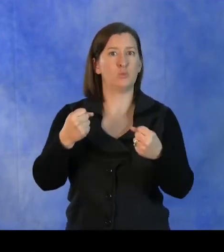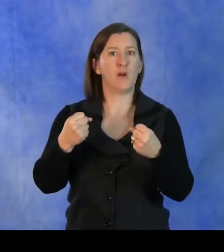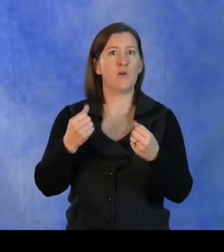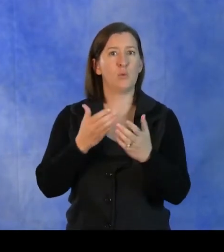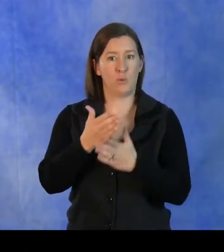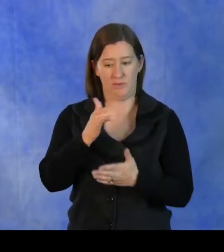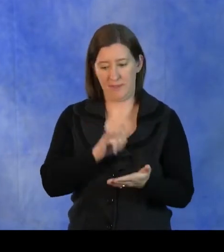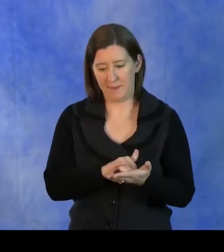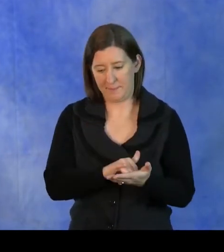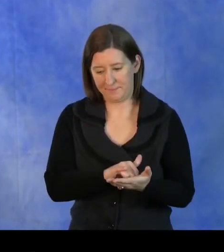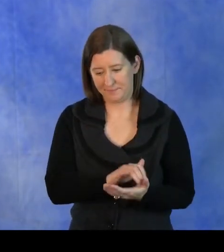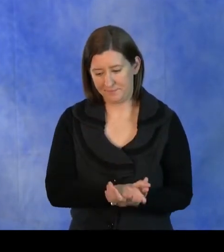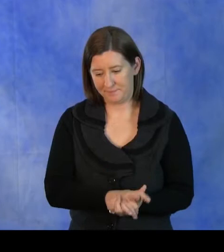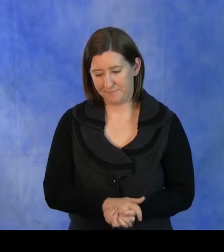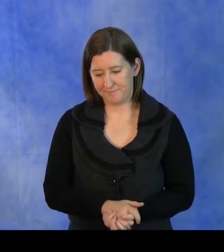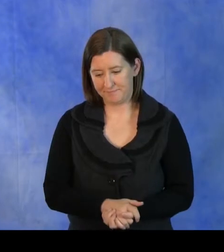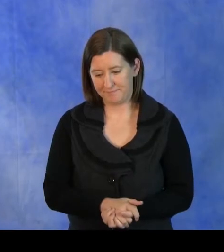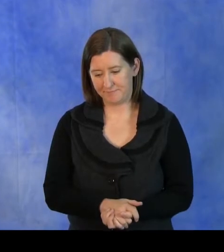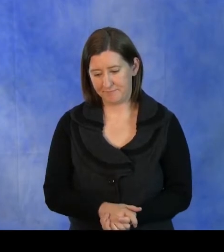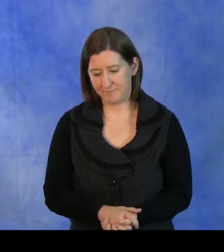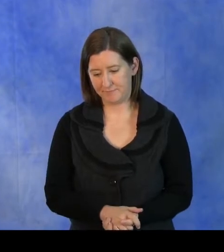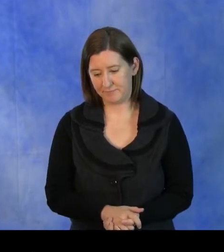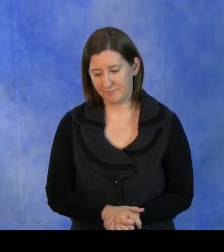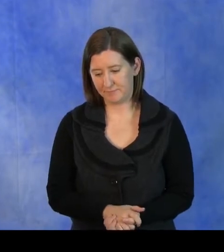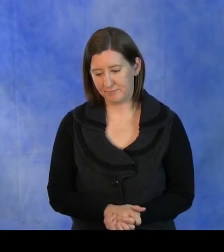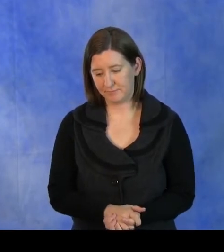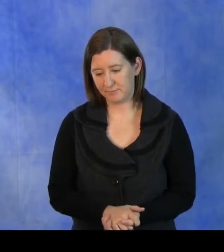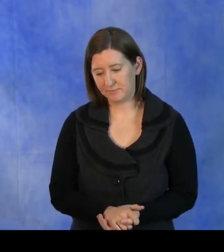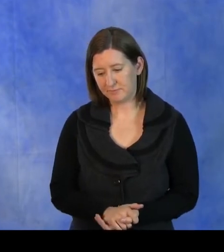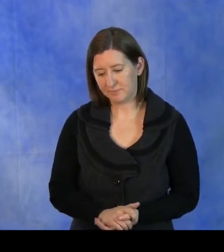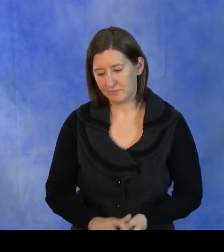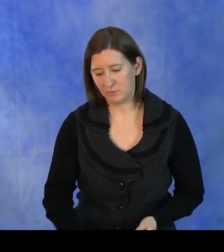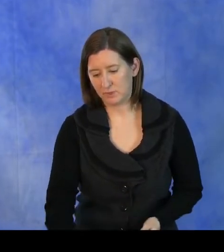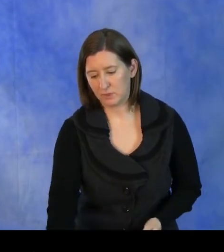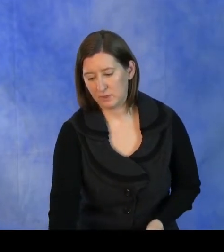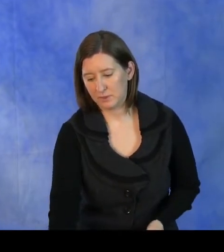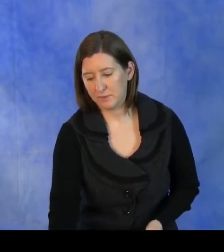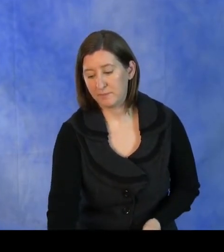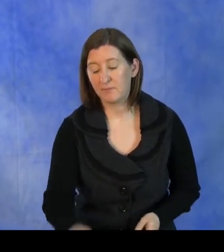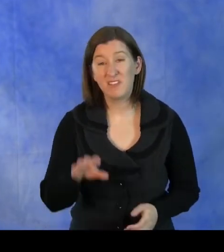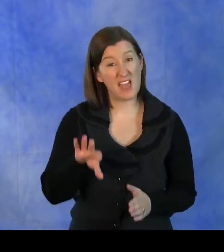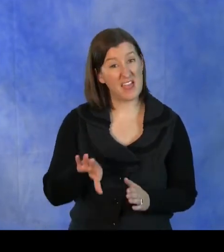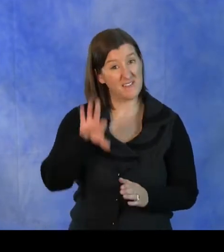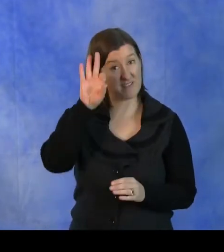So that mental flexibility becomes very strong.